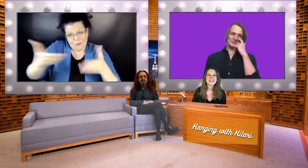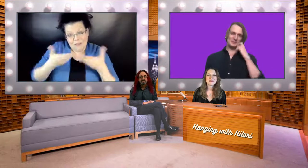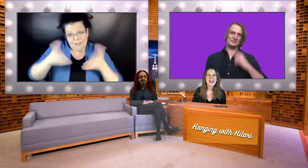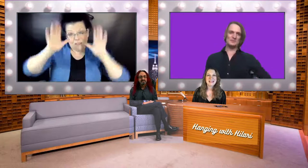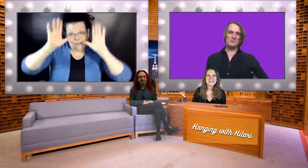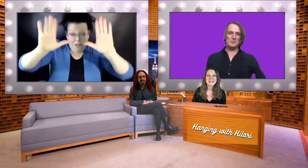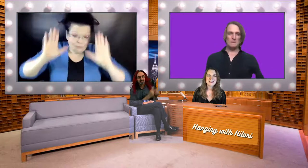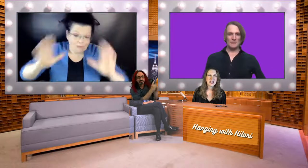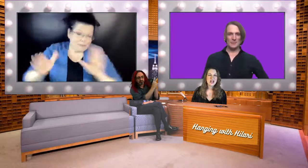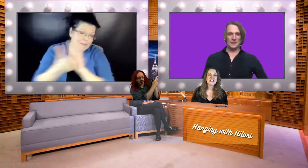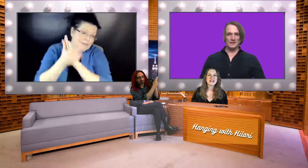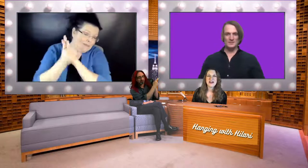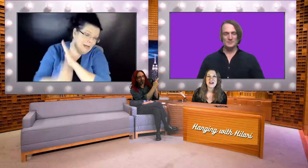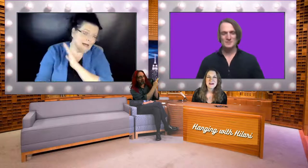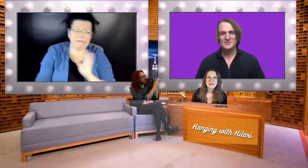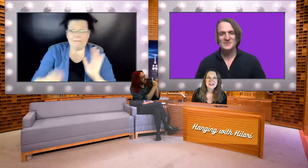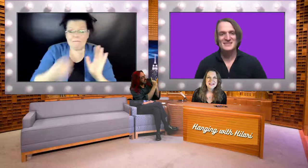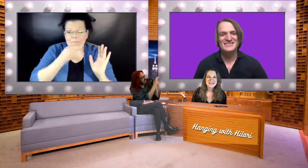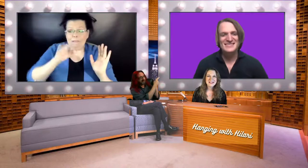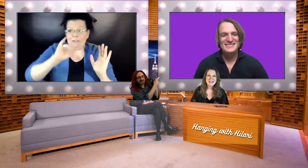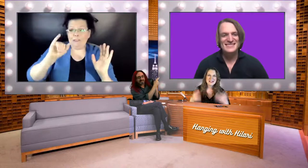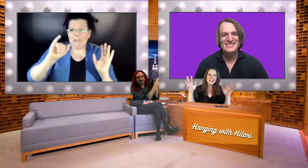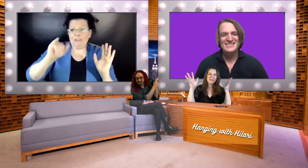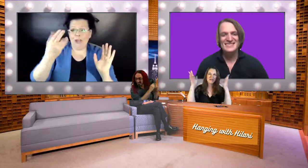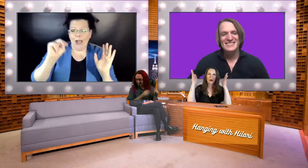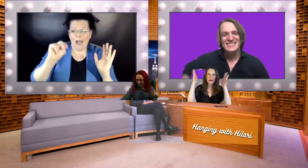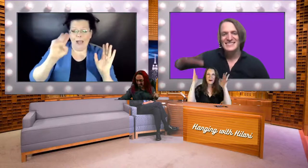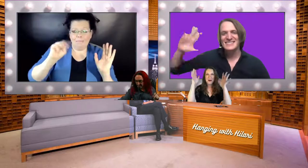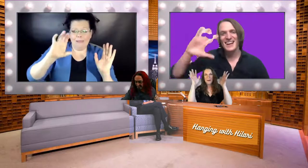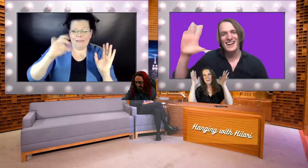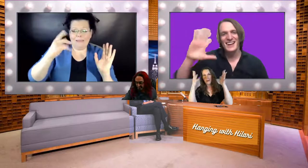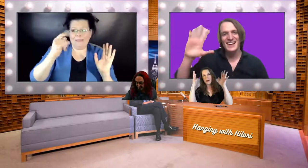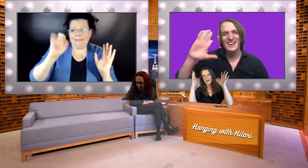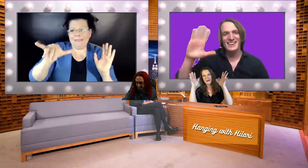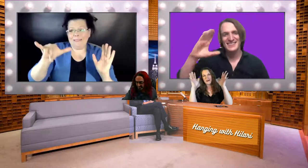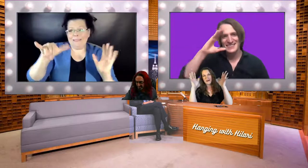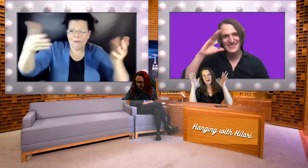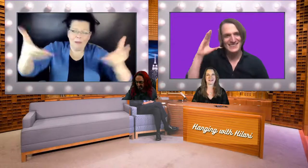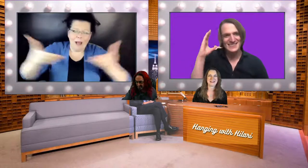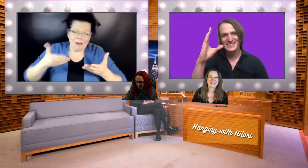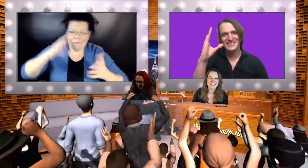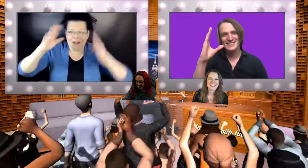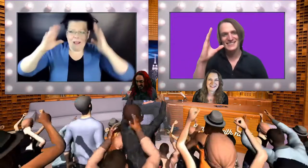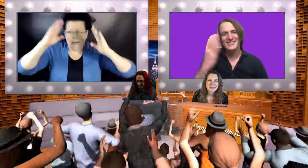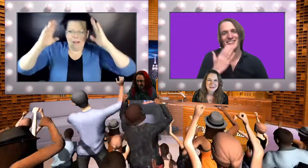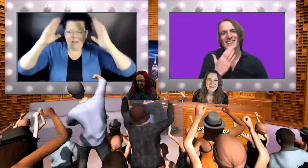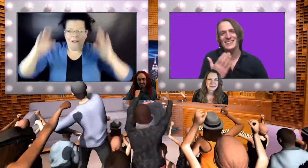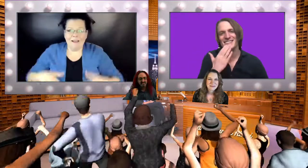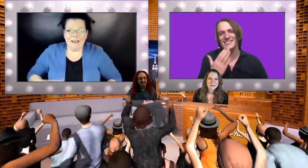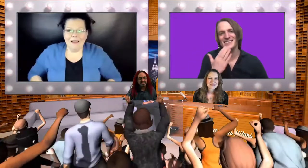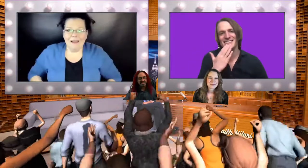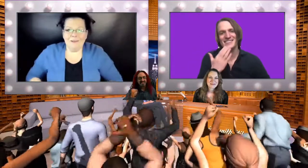fabulous, the talented John McGinty. Give a warm welcome.